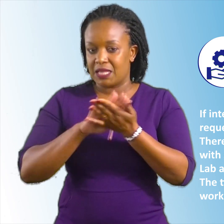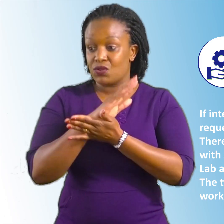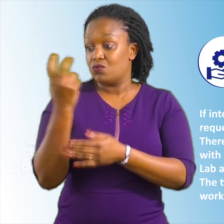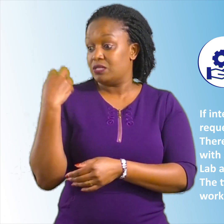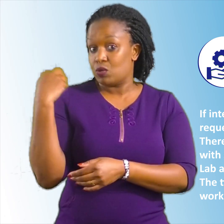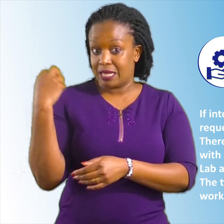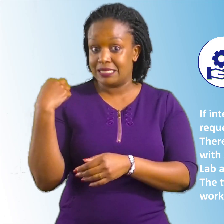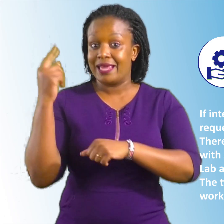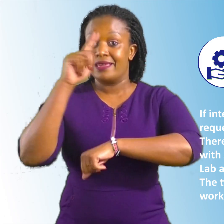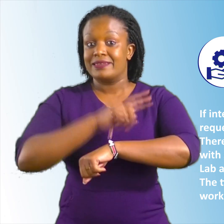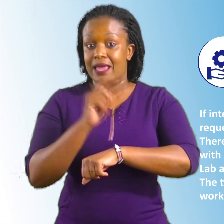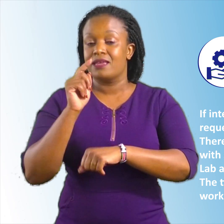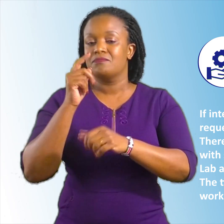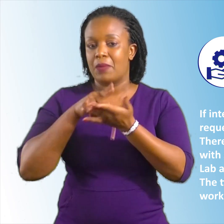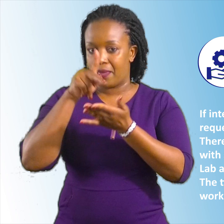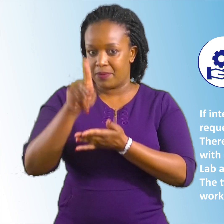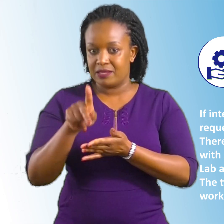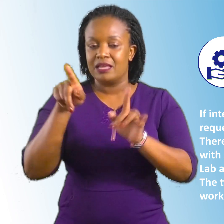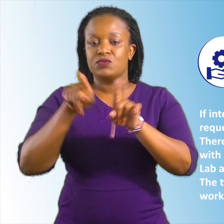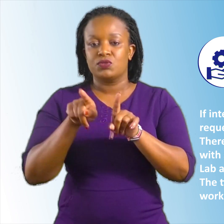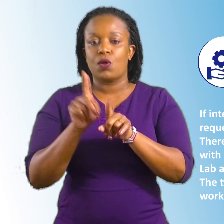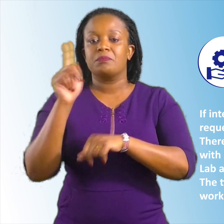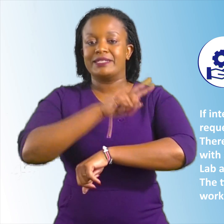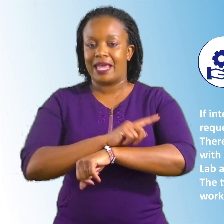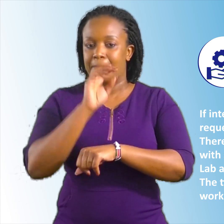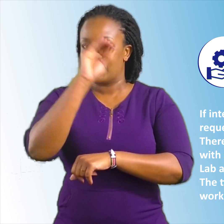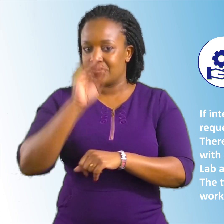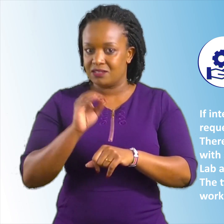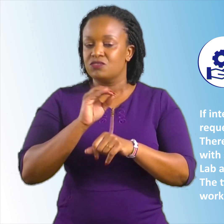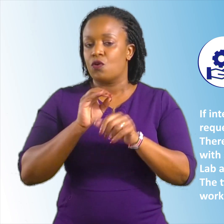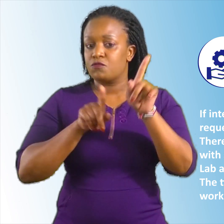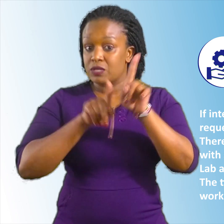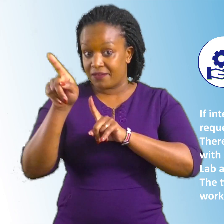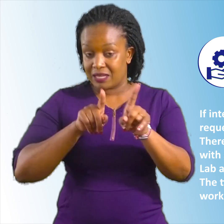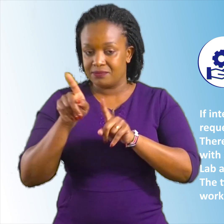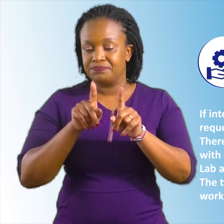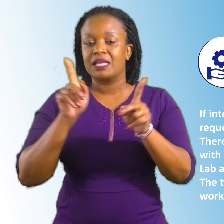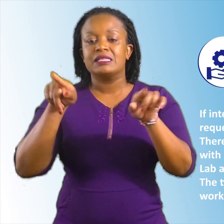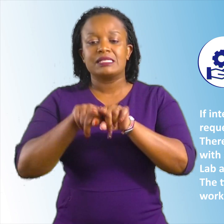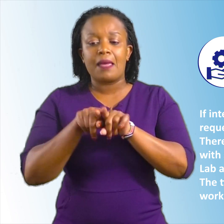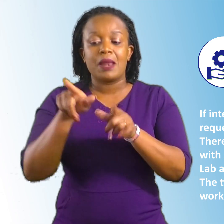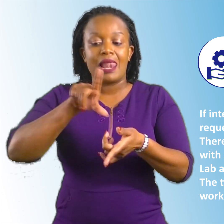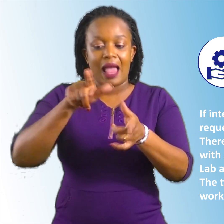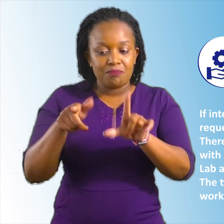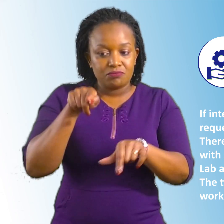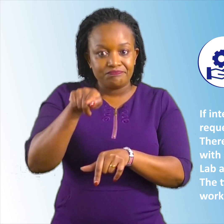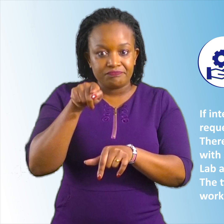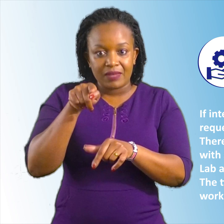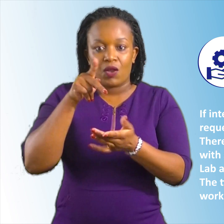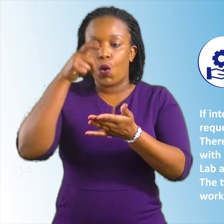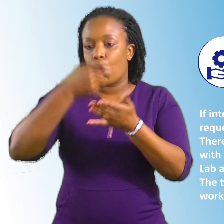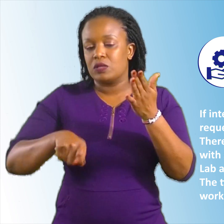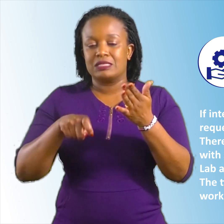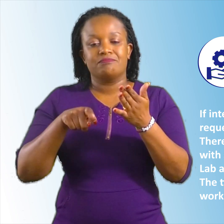day rate and AA rates for mileage. Lab analysis costs are also exclusive.